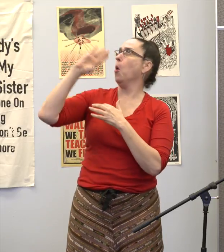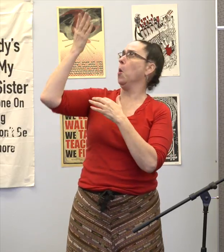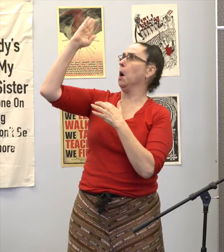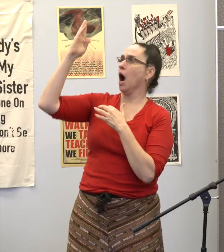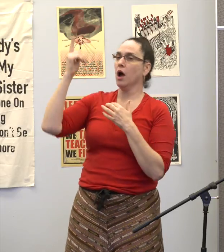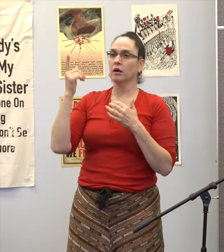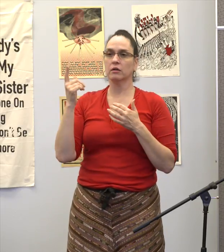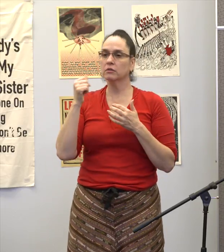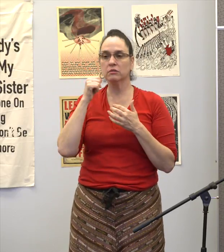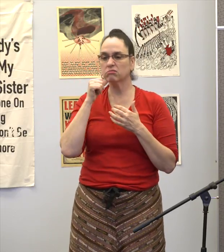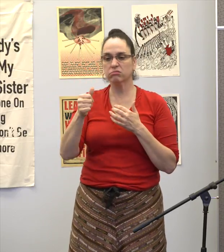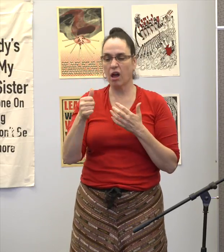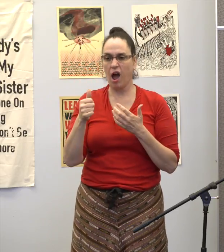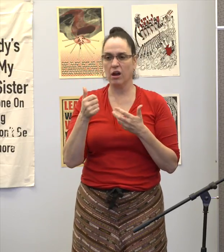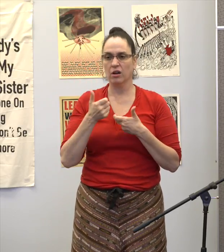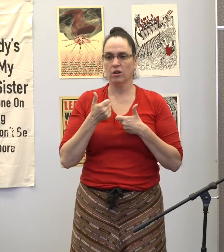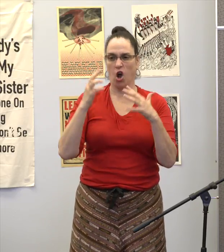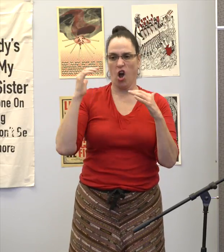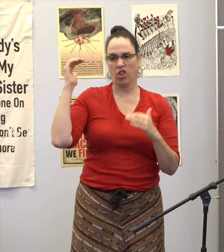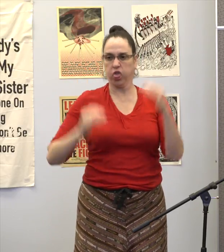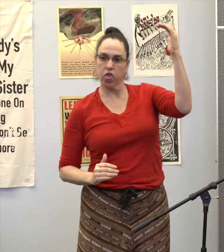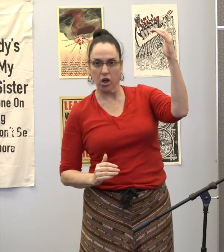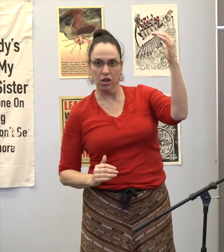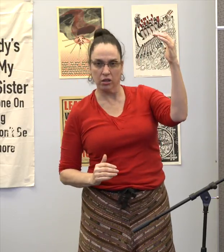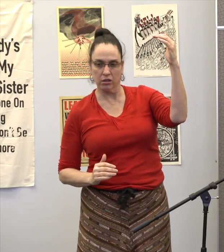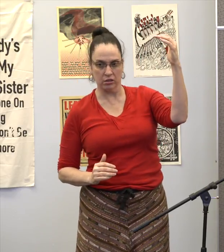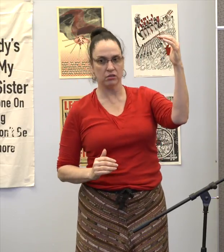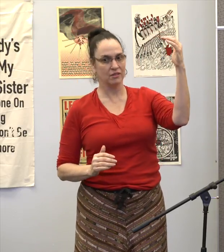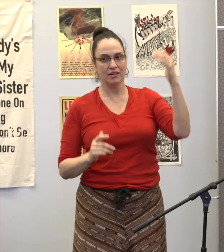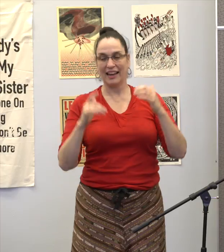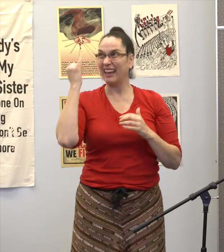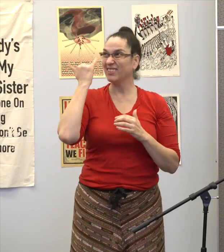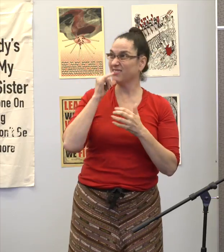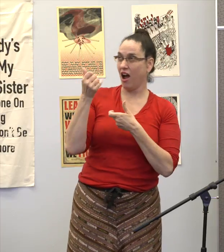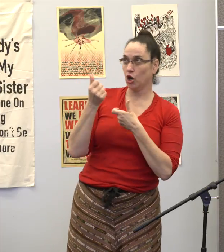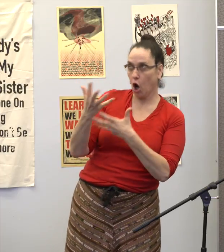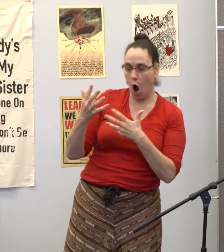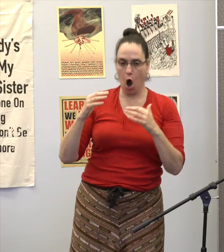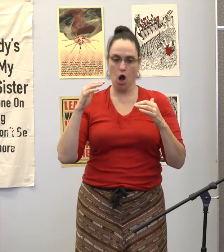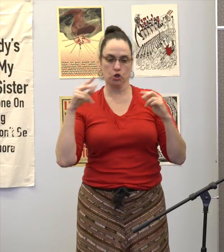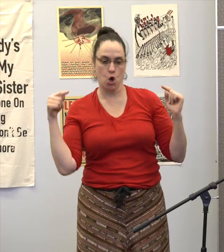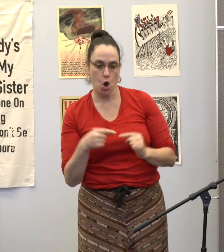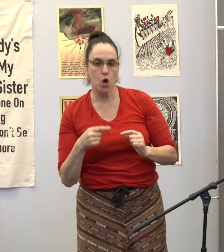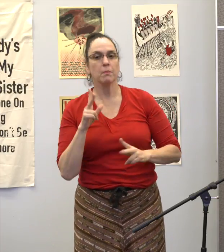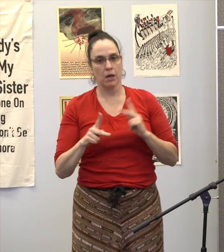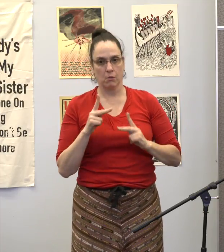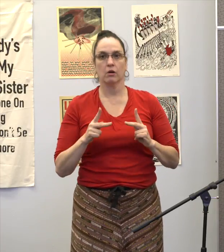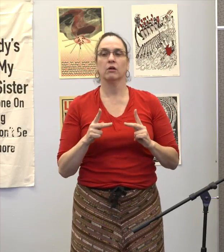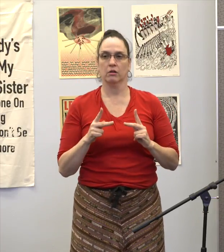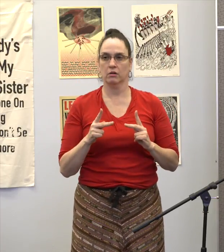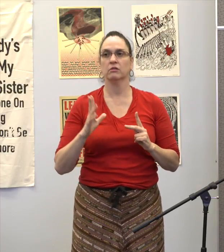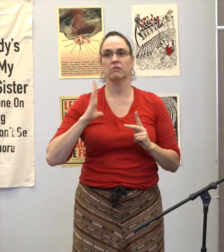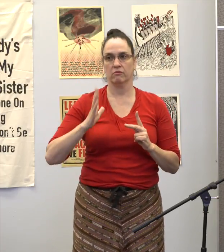a quarrel with injustice and a quarrel with inequality and a quarrel with hurting people, then it makes